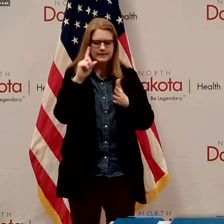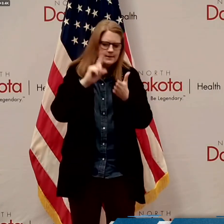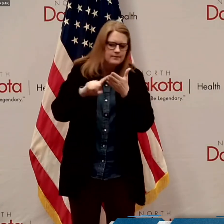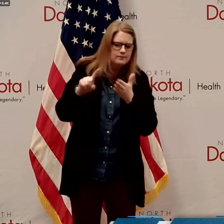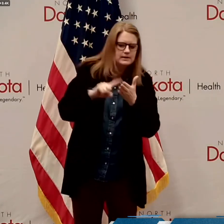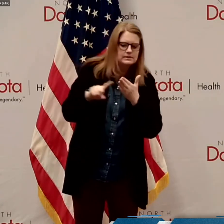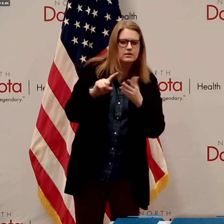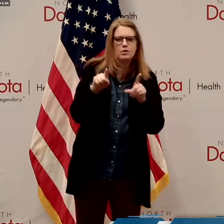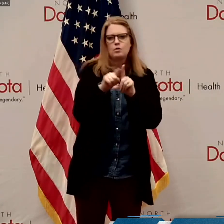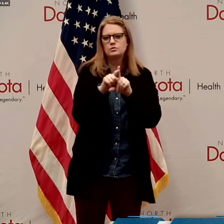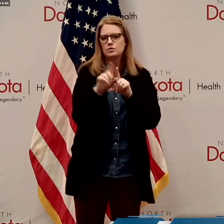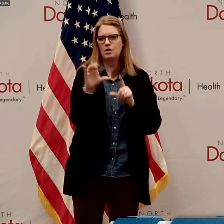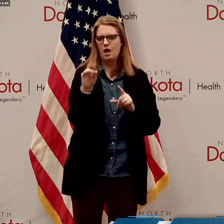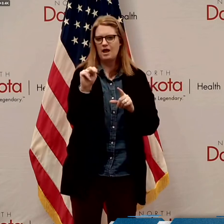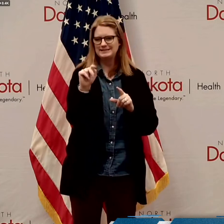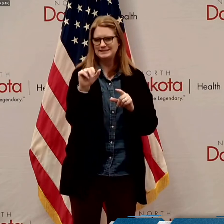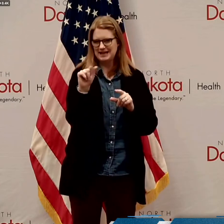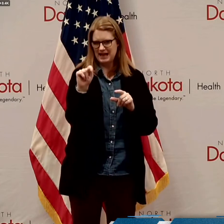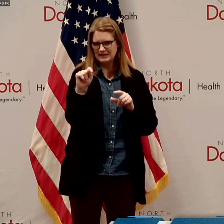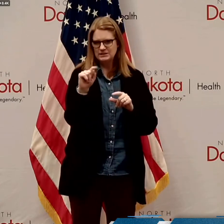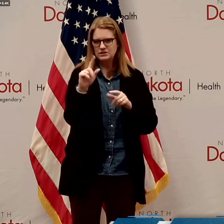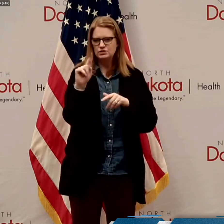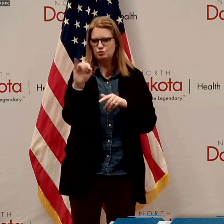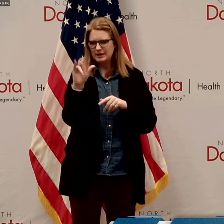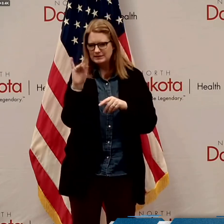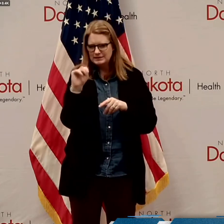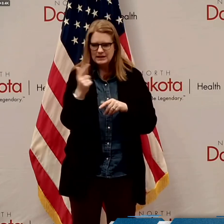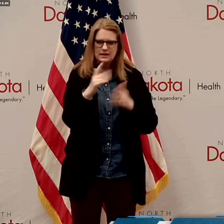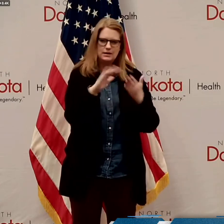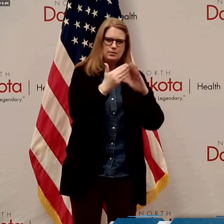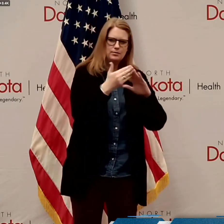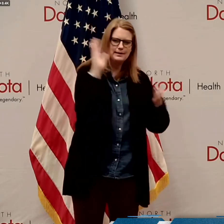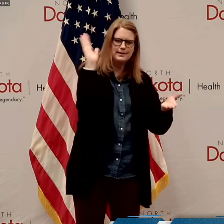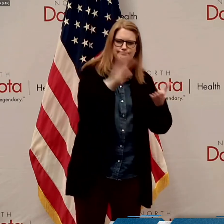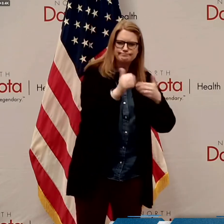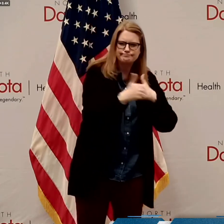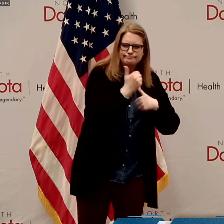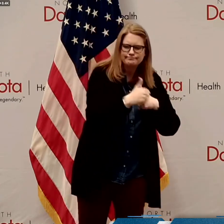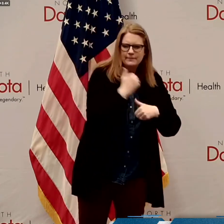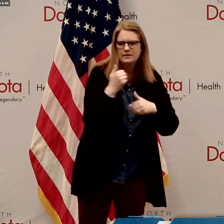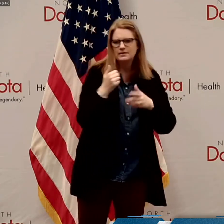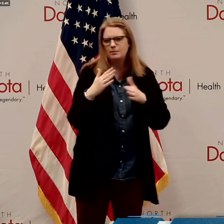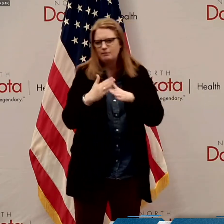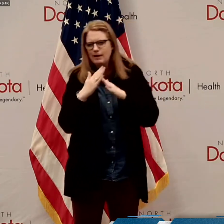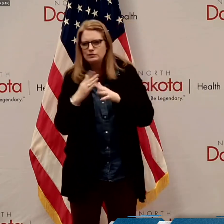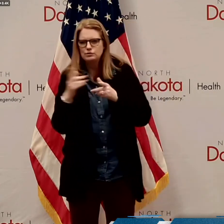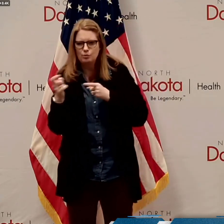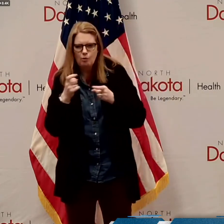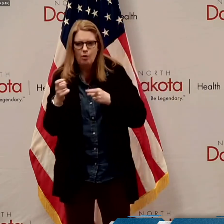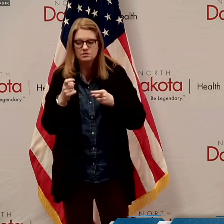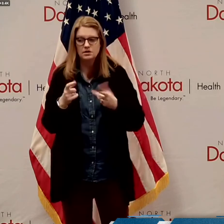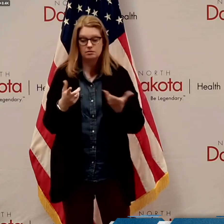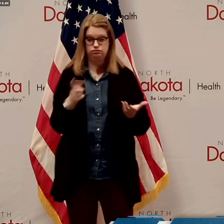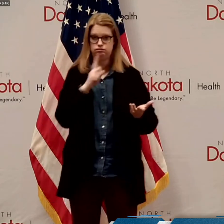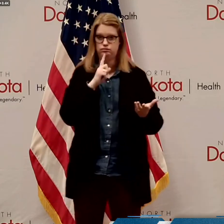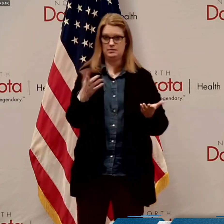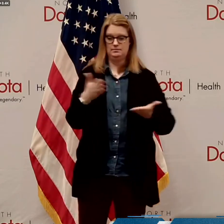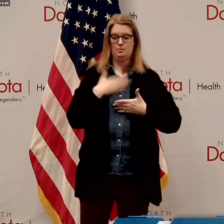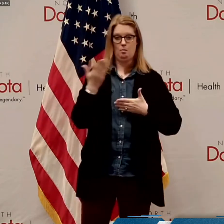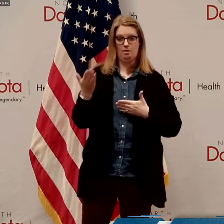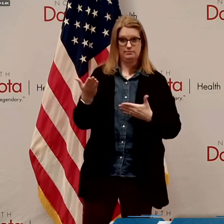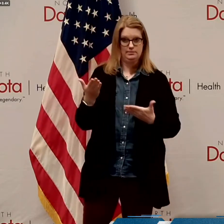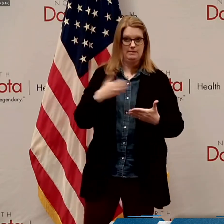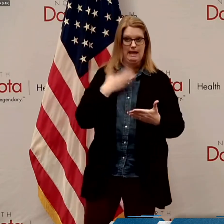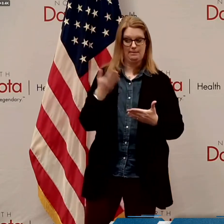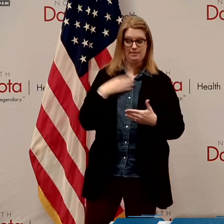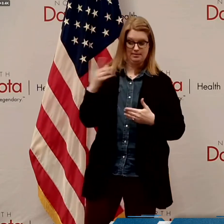investigation and contact tracing, community mitigation, infection prevention and control. So again, we welcome them. We're great to have these experts